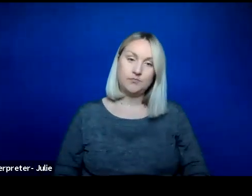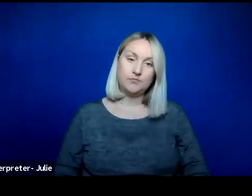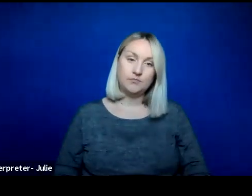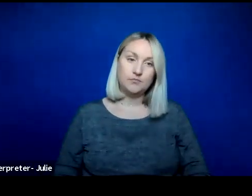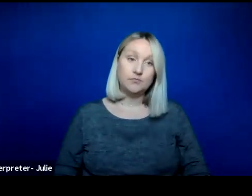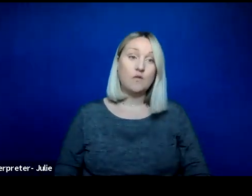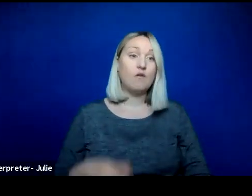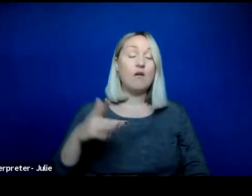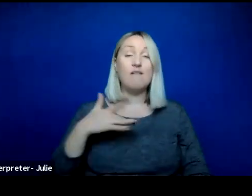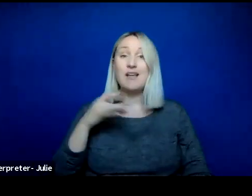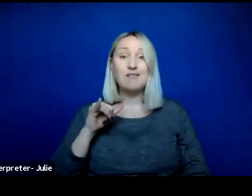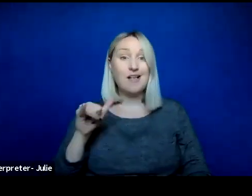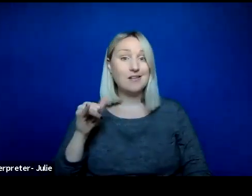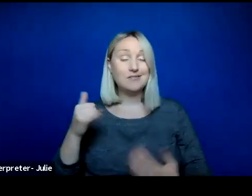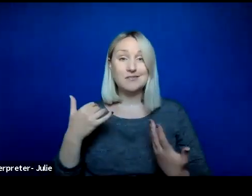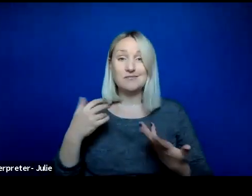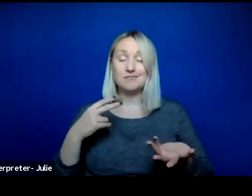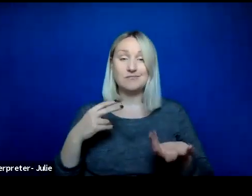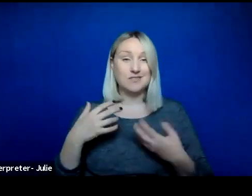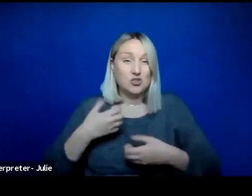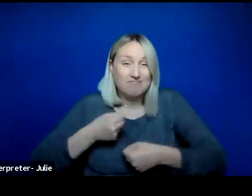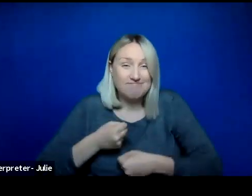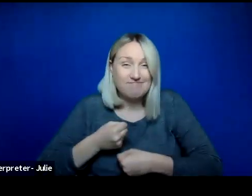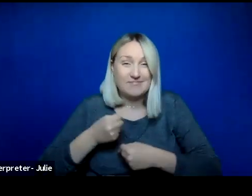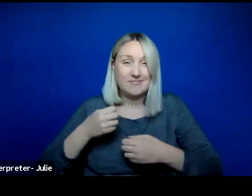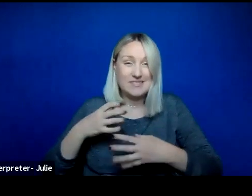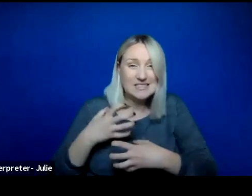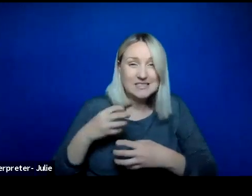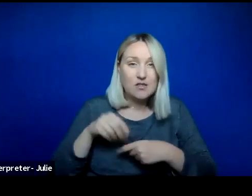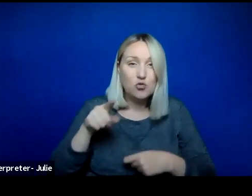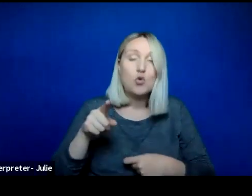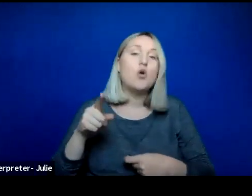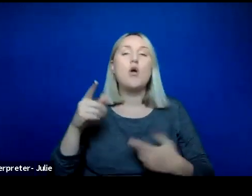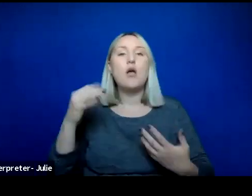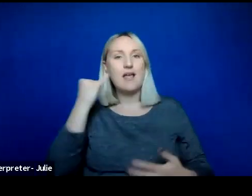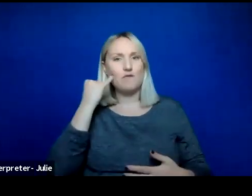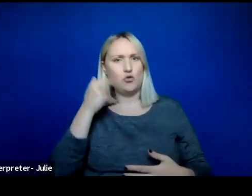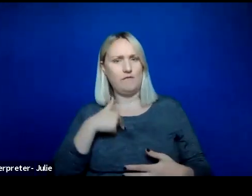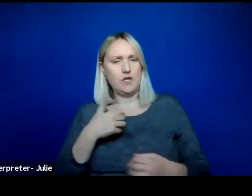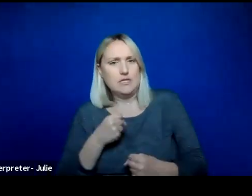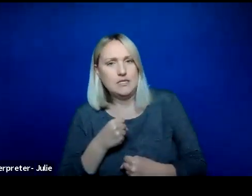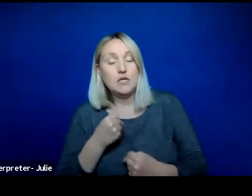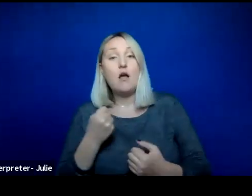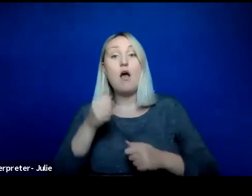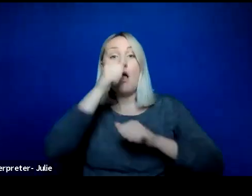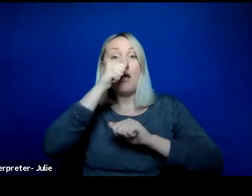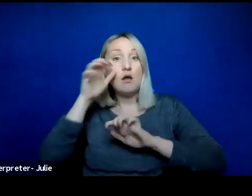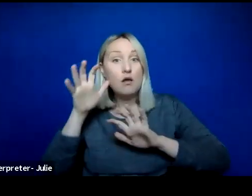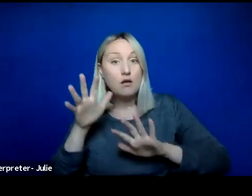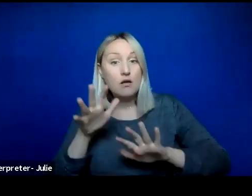have tension. And every time you note wherever you have tension, on the